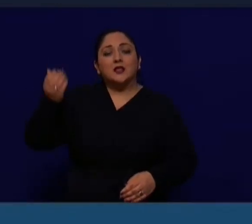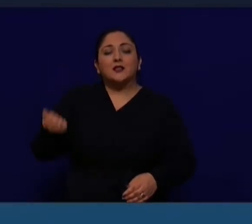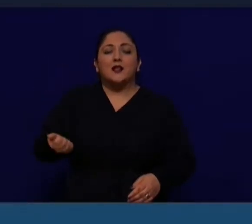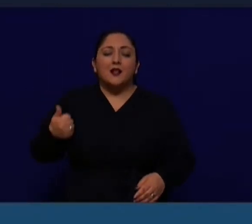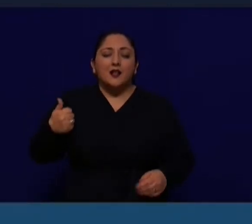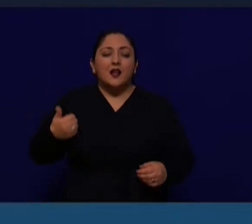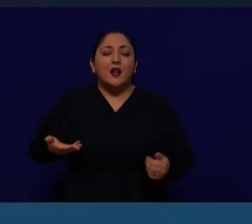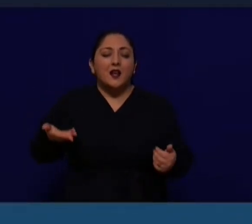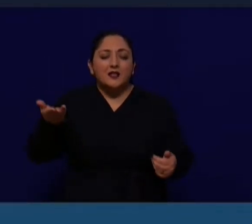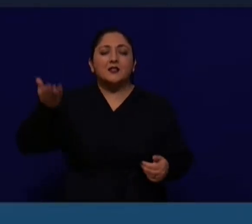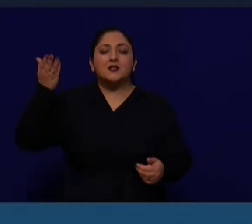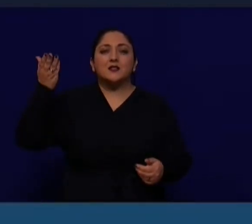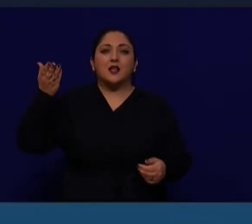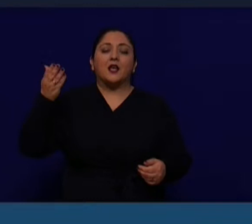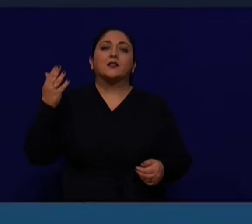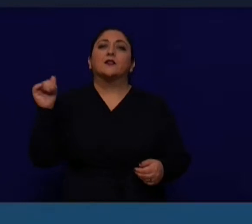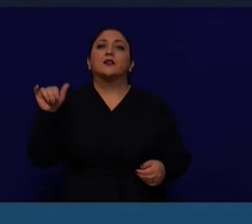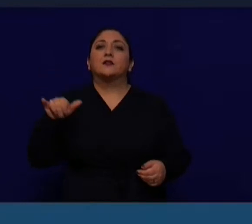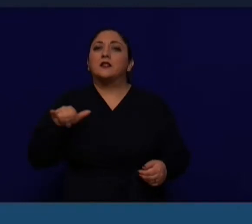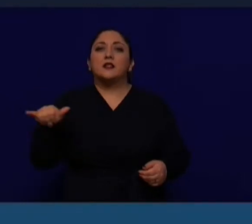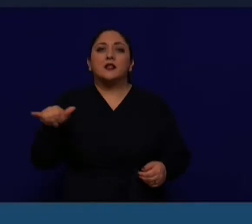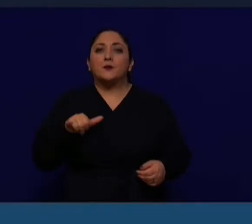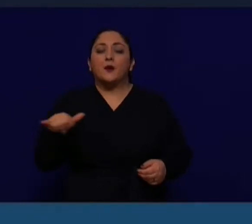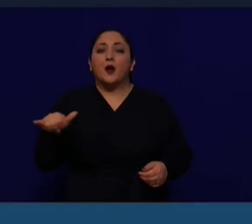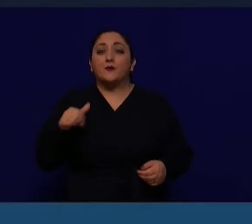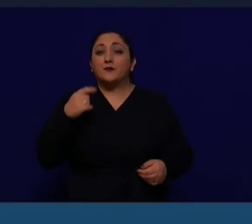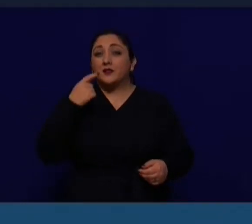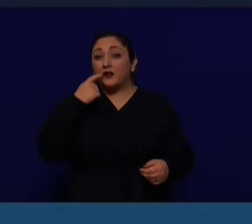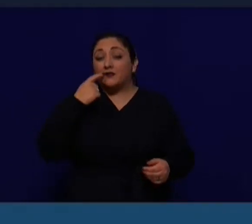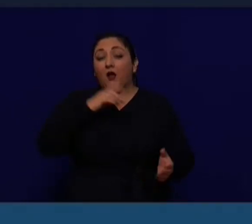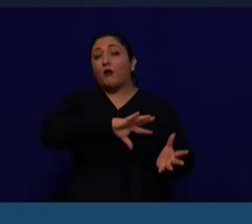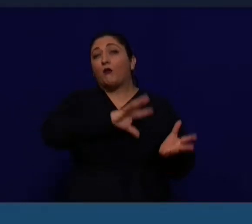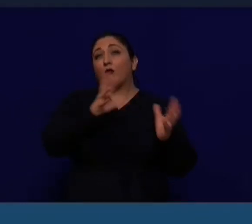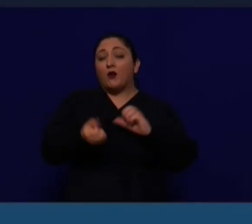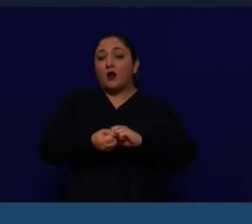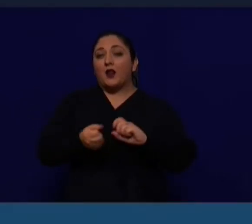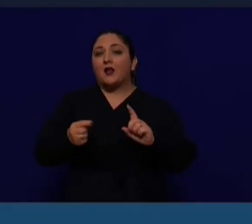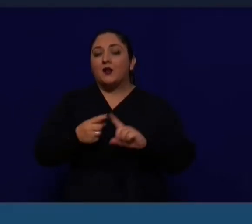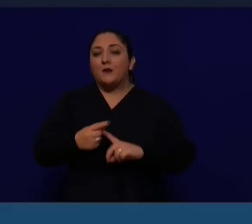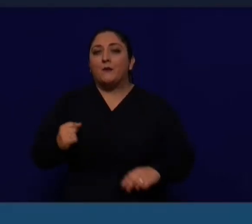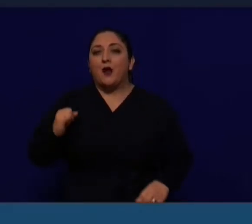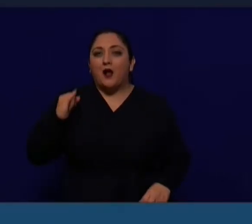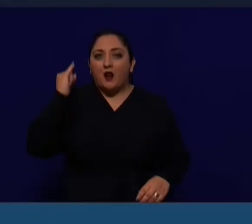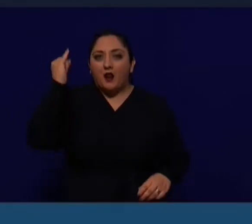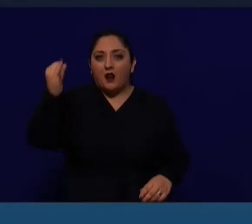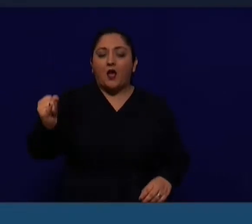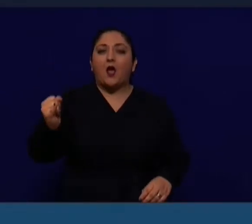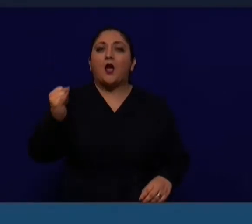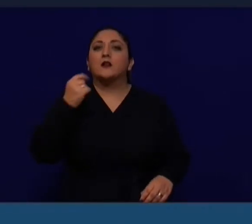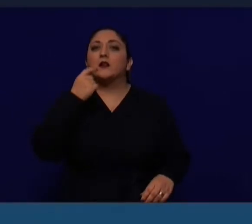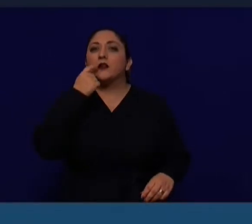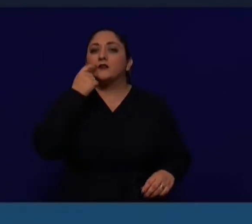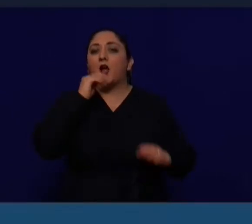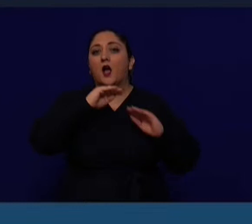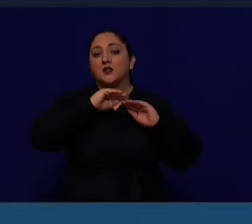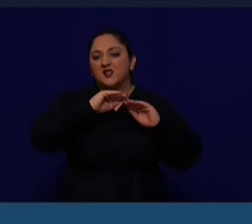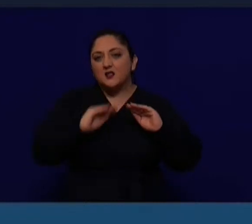parti taż-żieda kienet fl-etajiet kollha, però l-maġġor parti kienet qiegħda fl-etajiet li huma